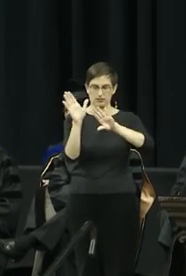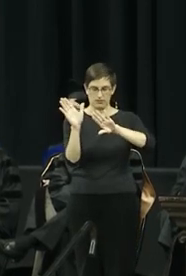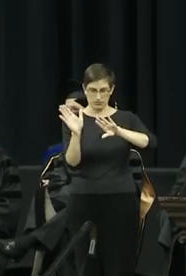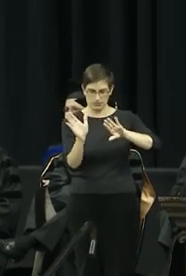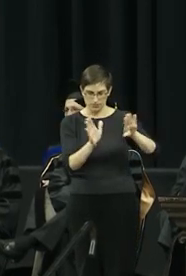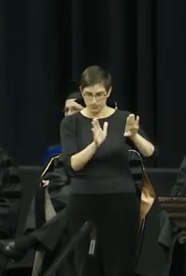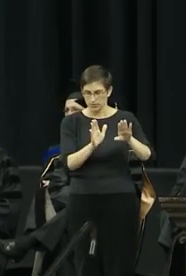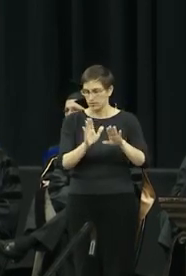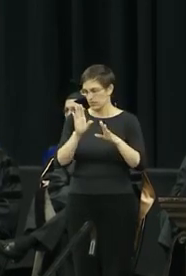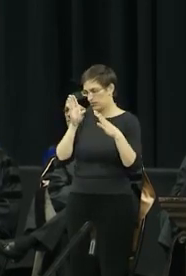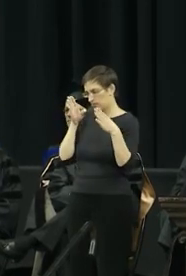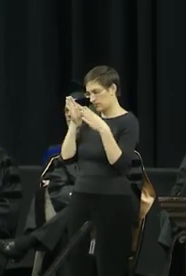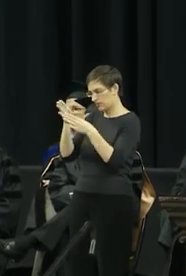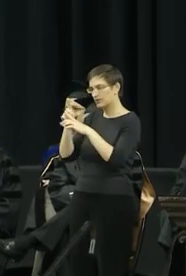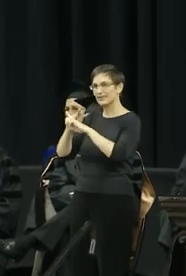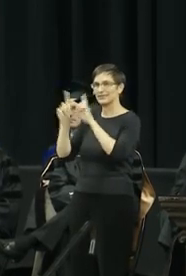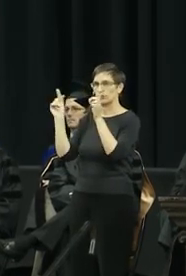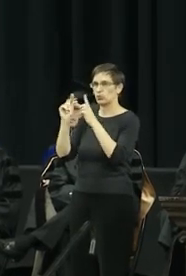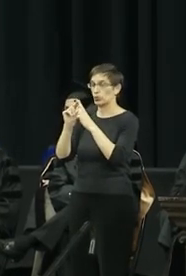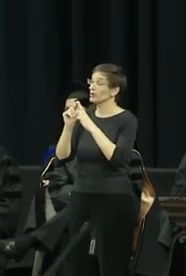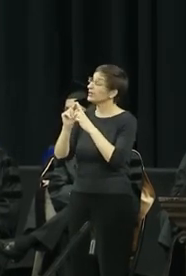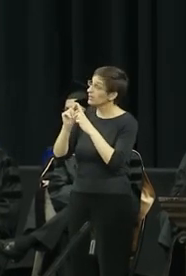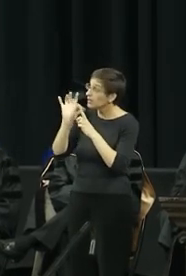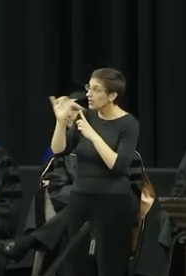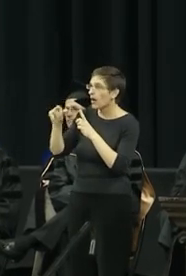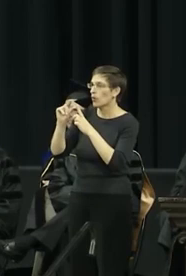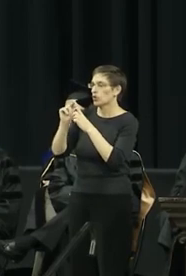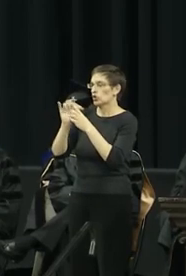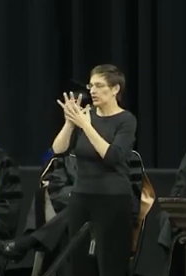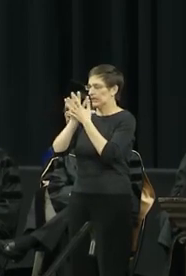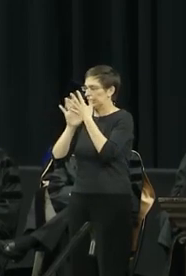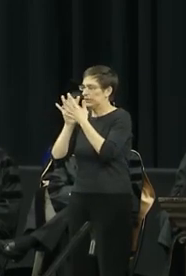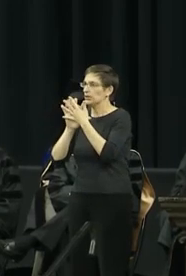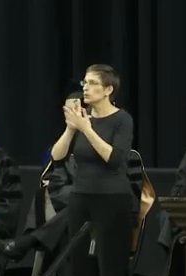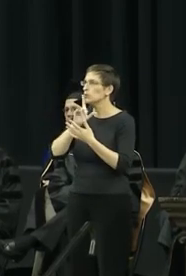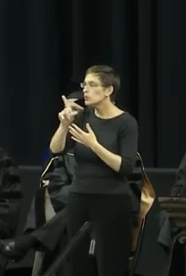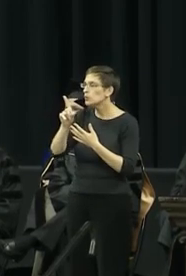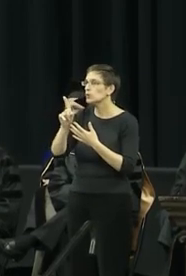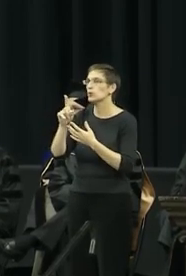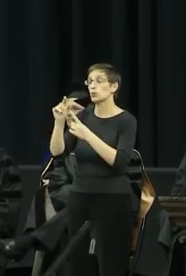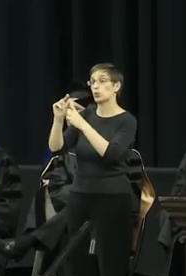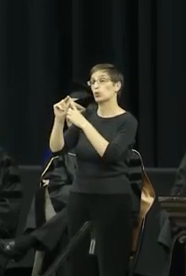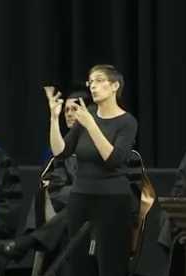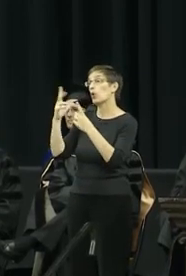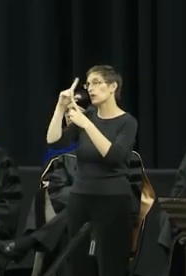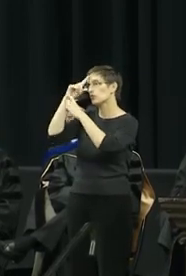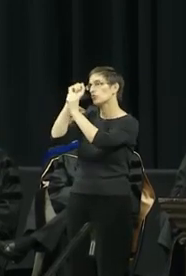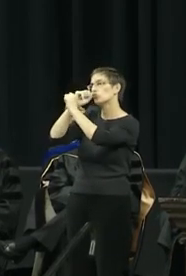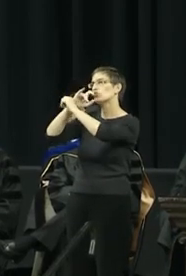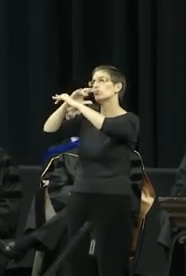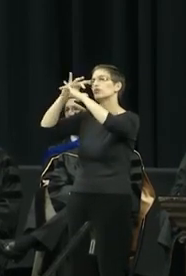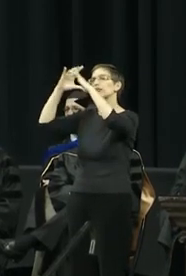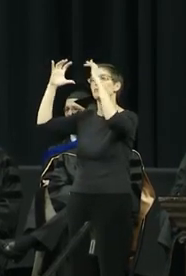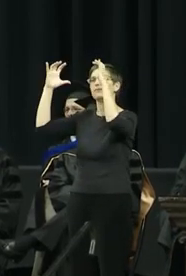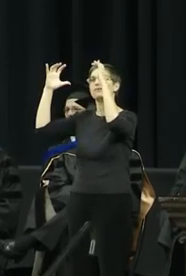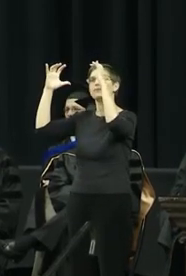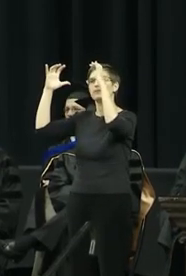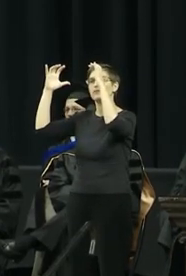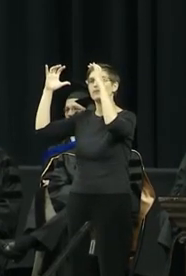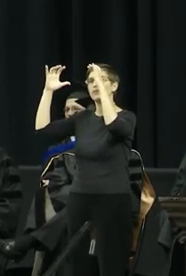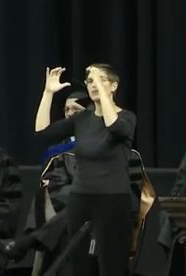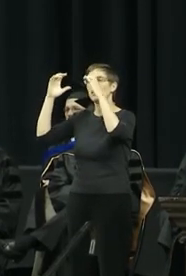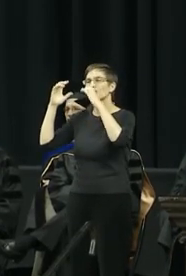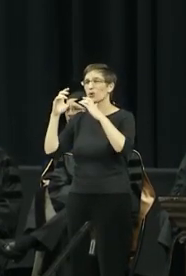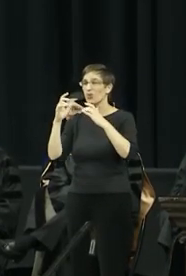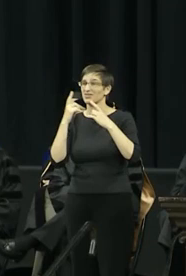word that's as equally abstract and as equally vague? Dream. Instead of pushing yourself